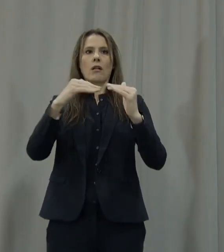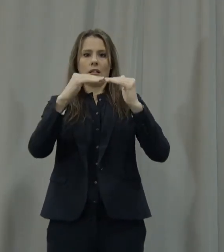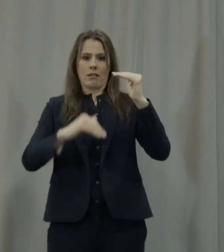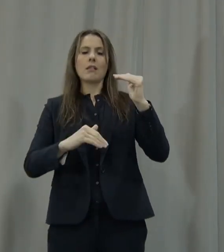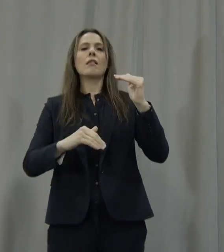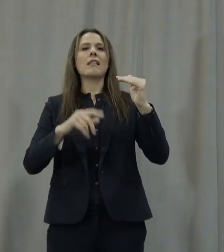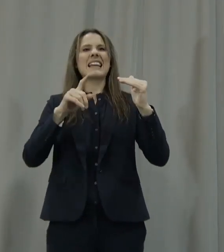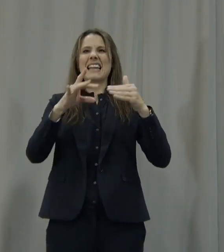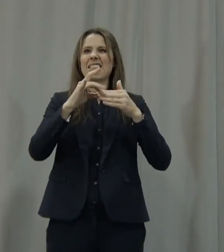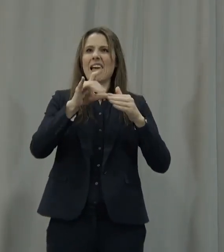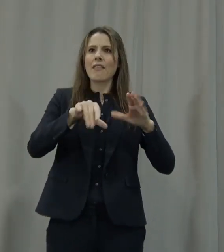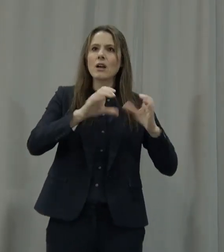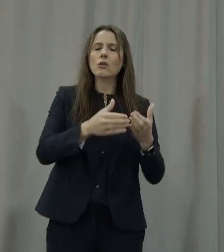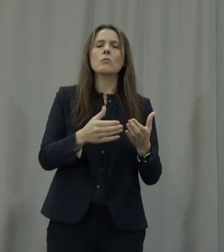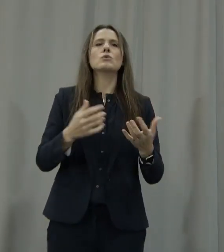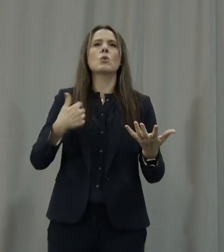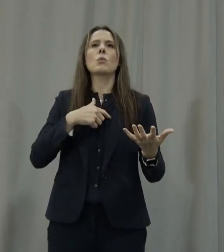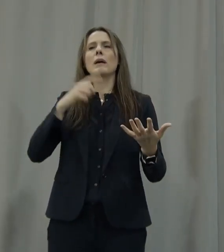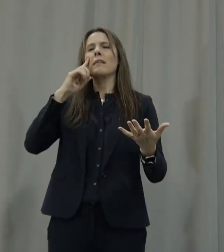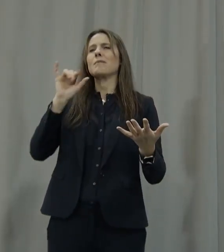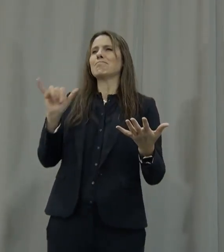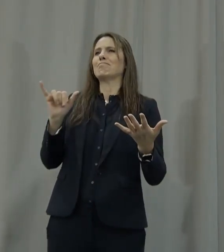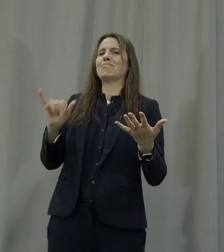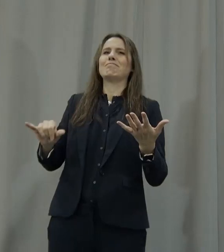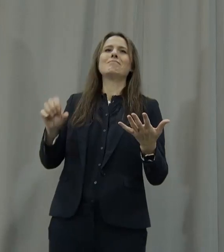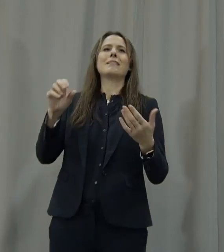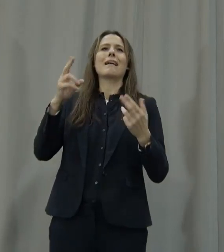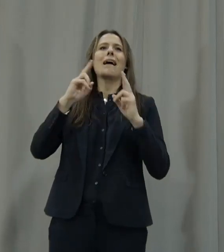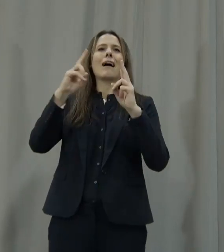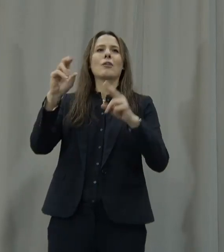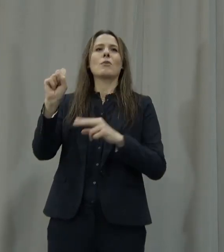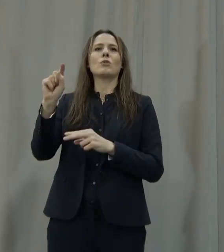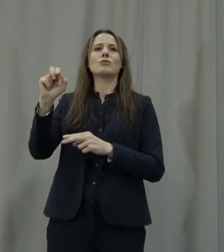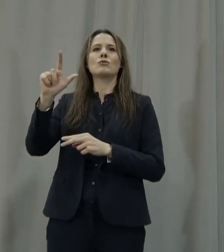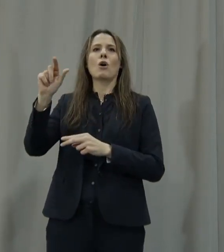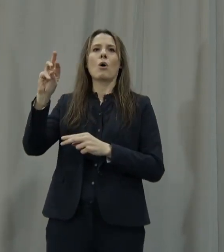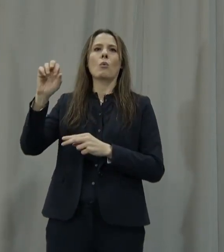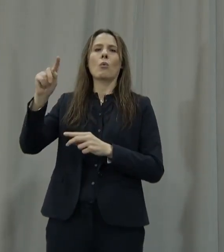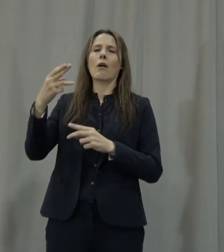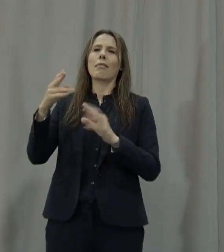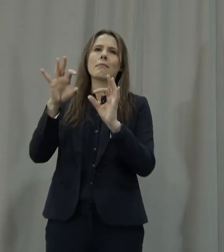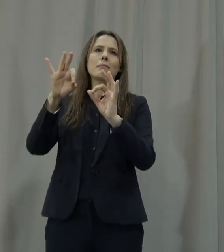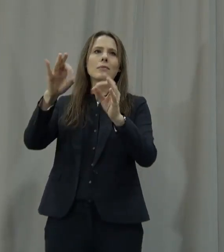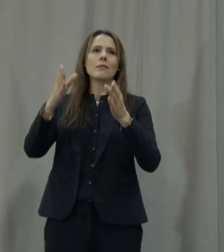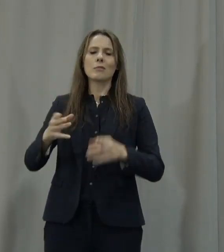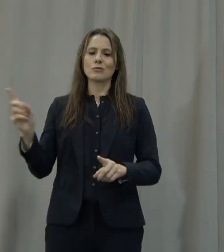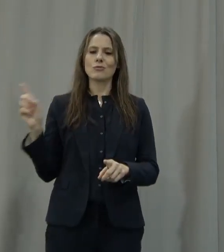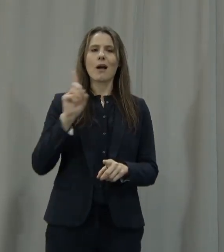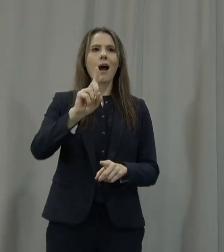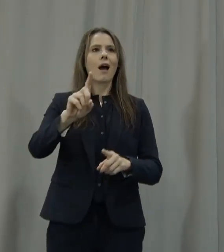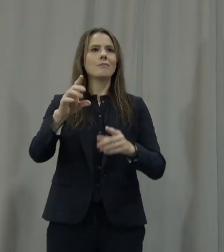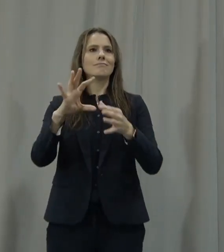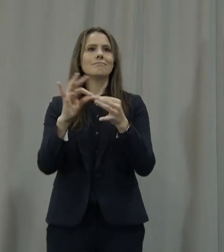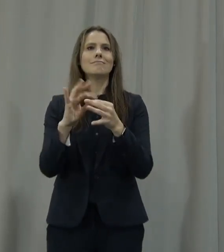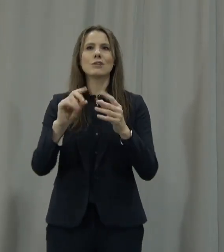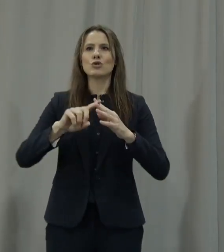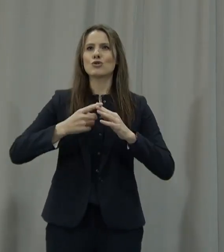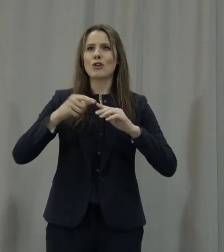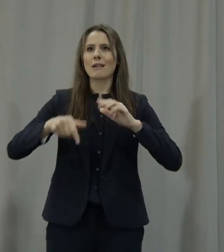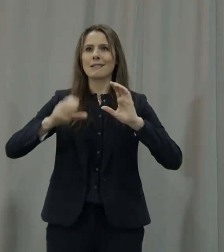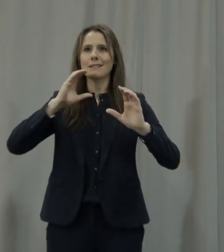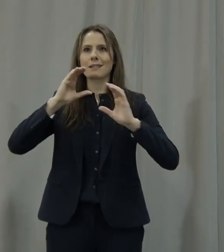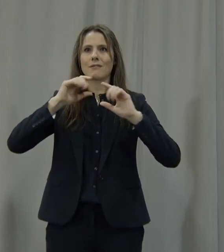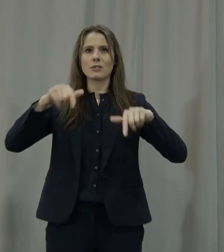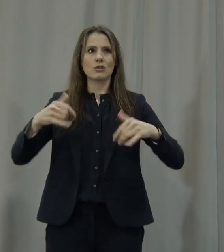Honorable Stallworth is the right person to lead us into our breakout conversation and to officially begin this